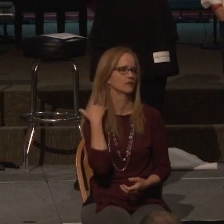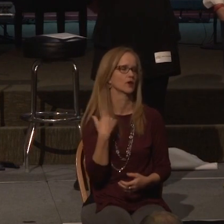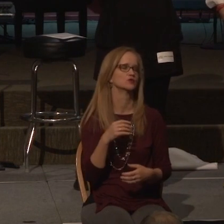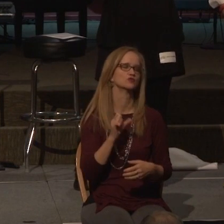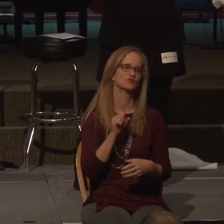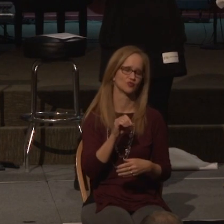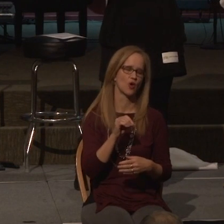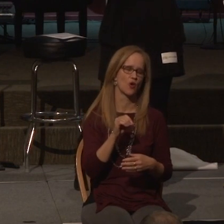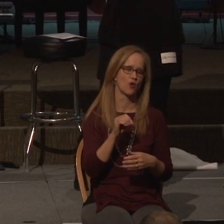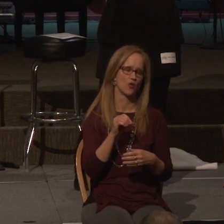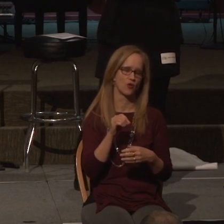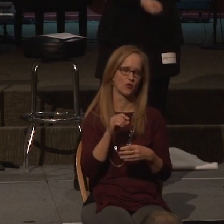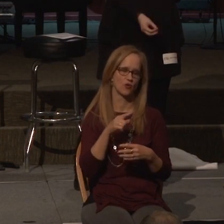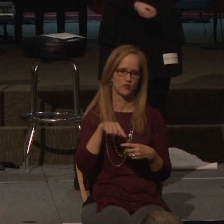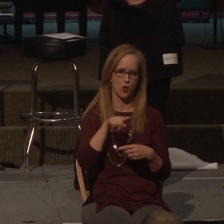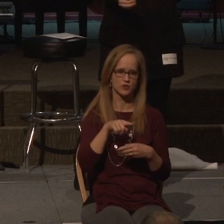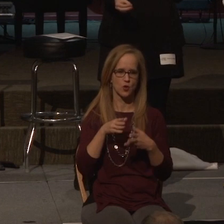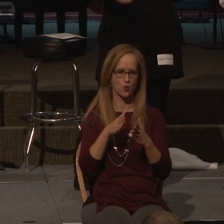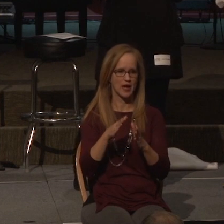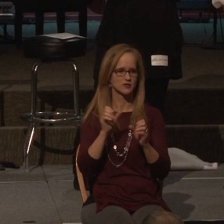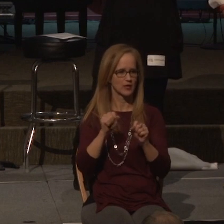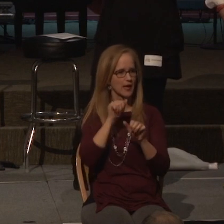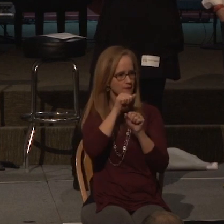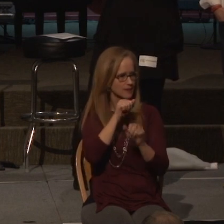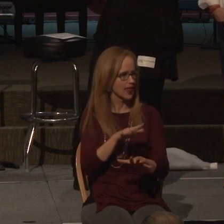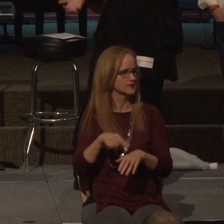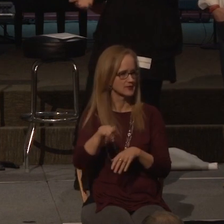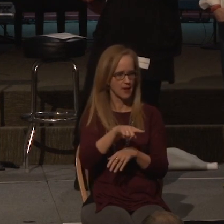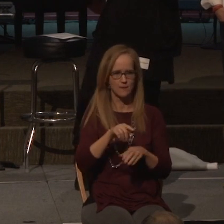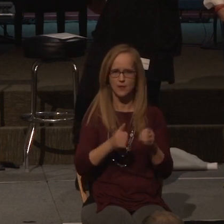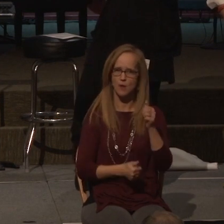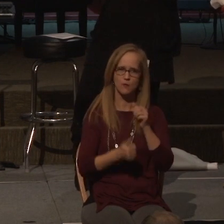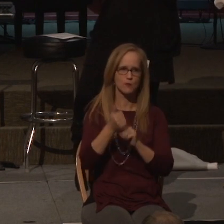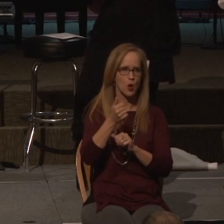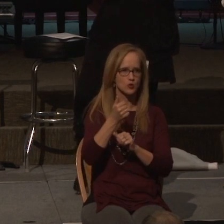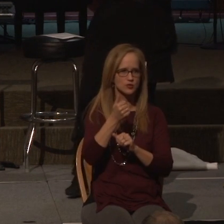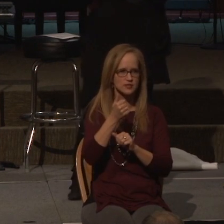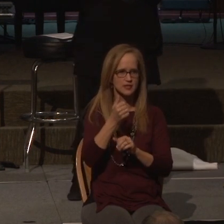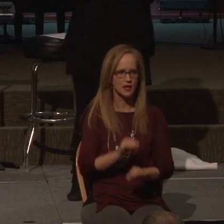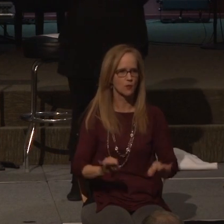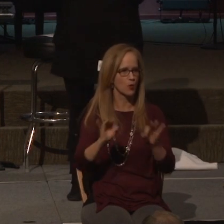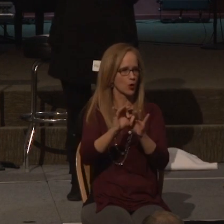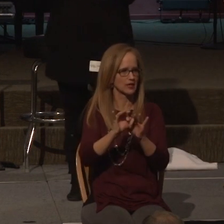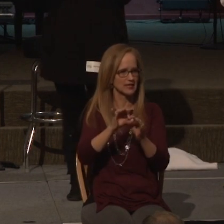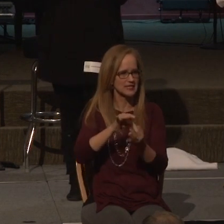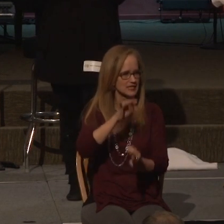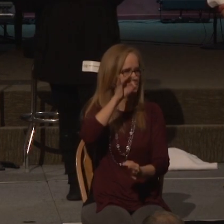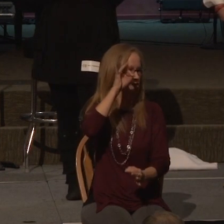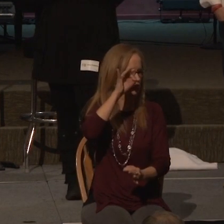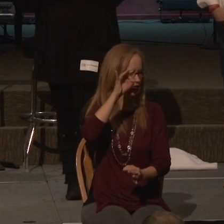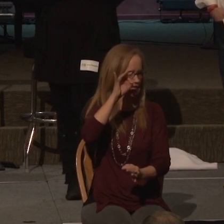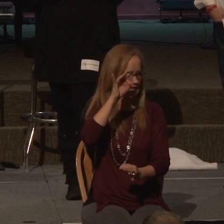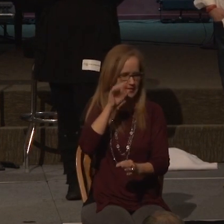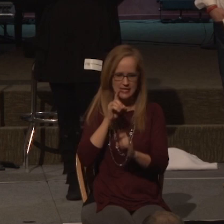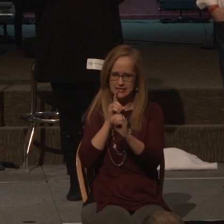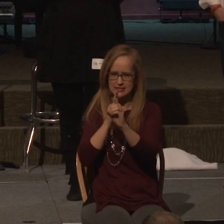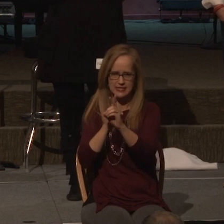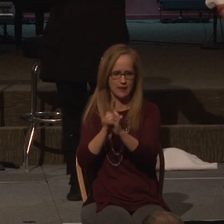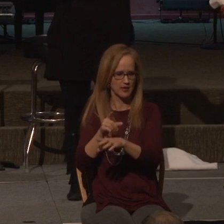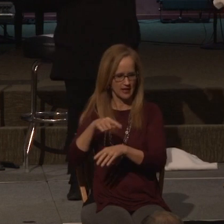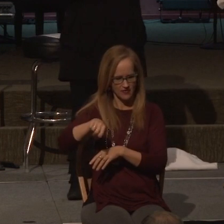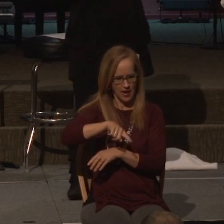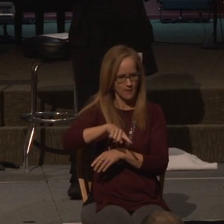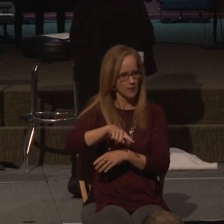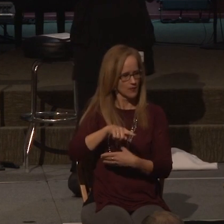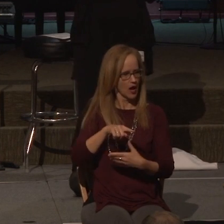So those are ways that we've been able to bless them. But most importantly, spiritually, and just discipling them, we've gotten to, like,